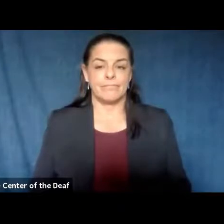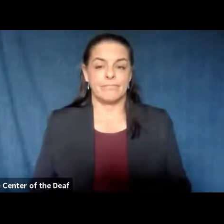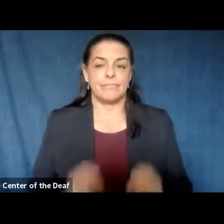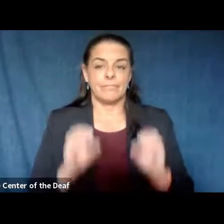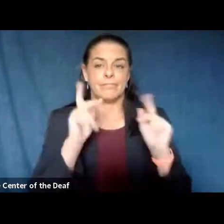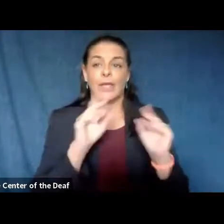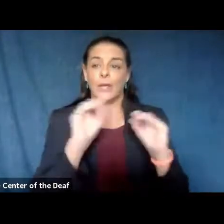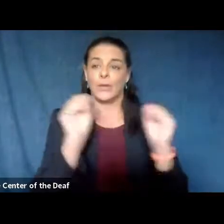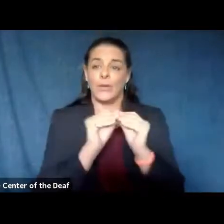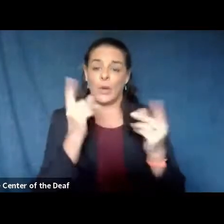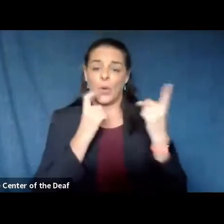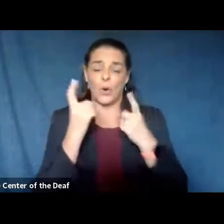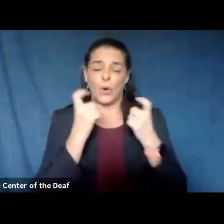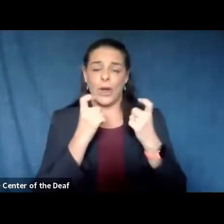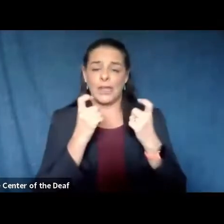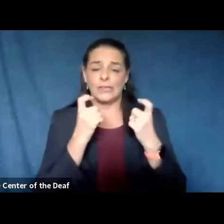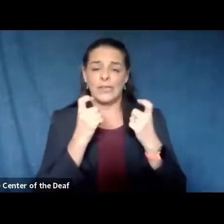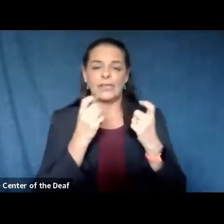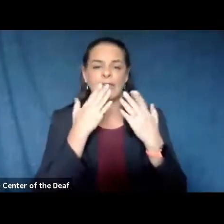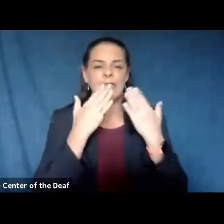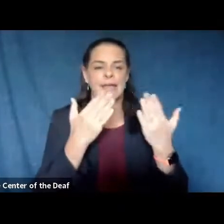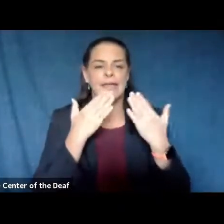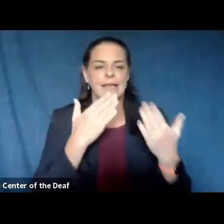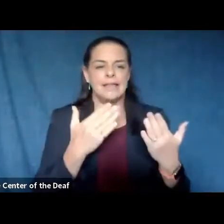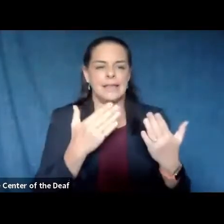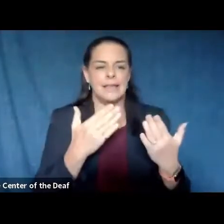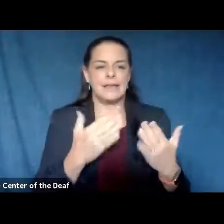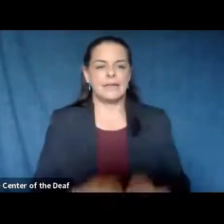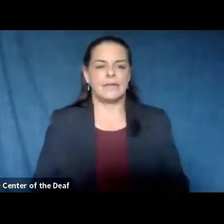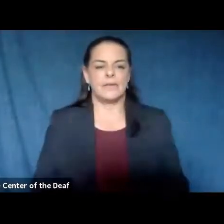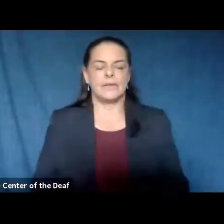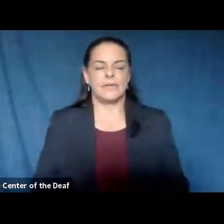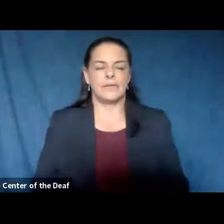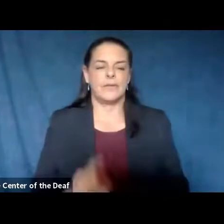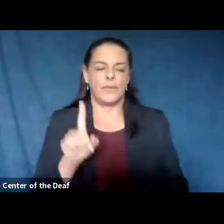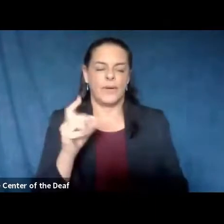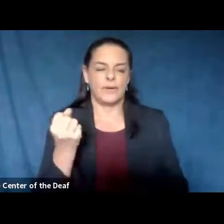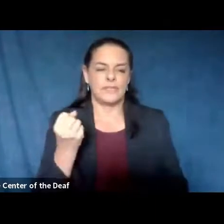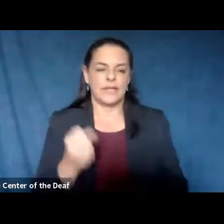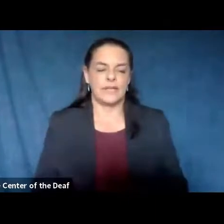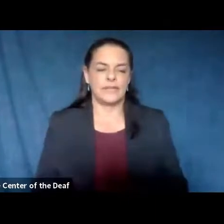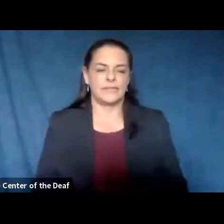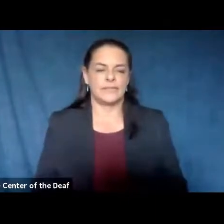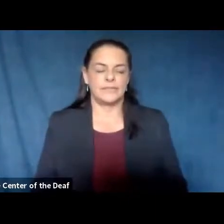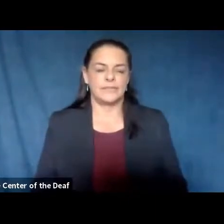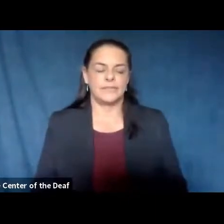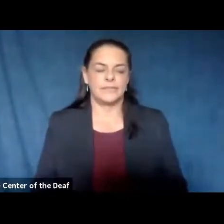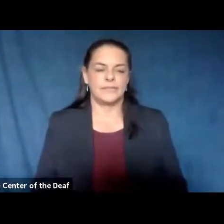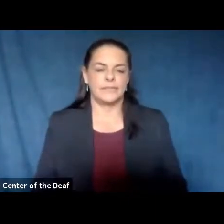All right, not seeing any other questions come in, so thank you all. Oh, Vincent says 1 second.